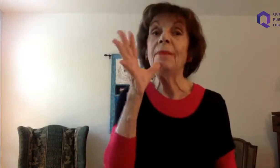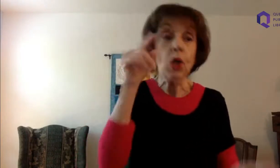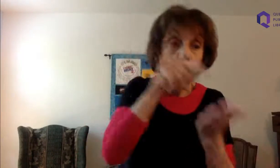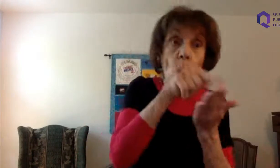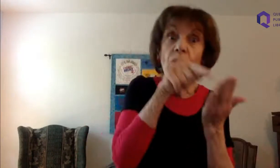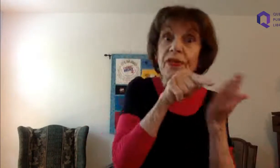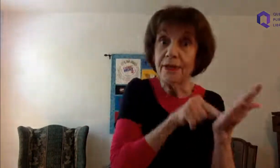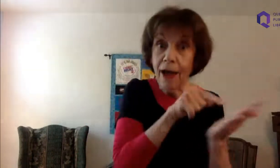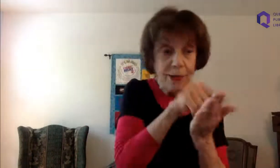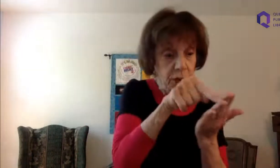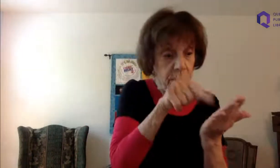Mama called the doctor,